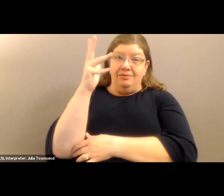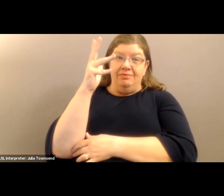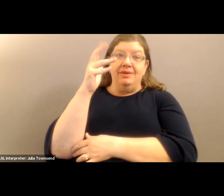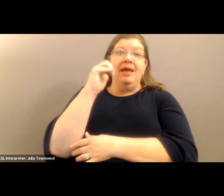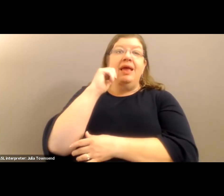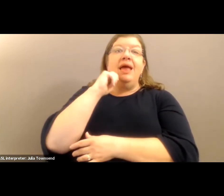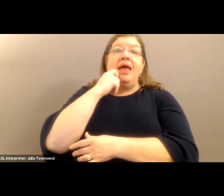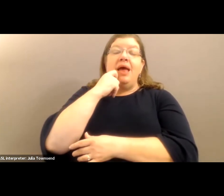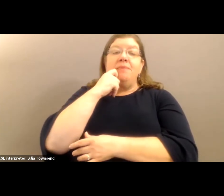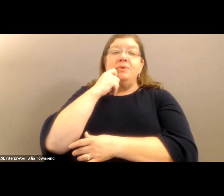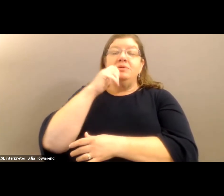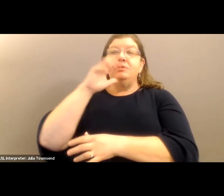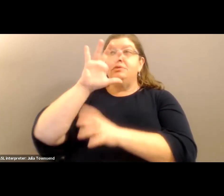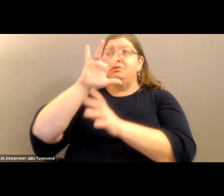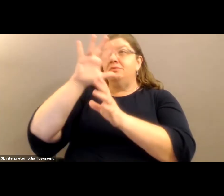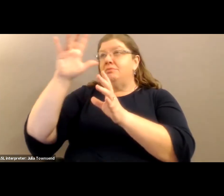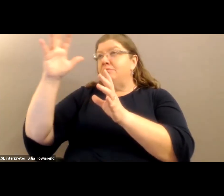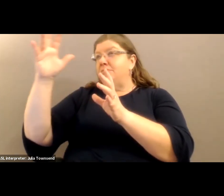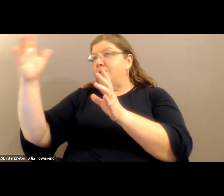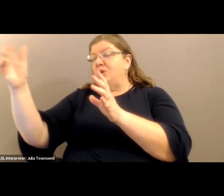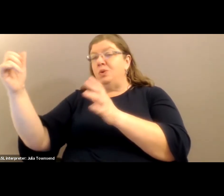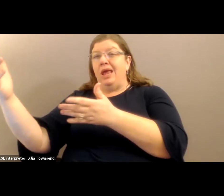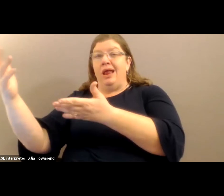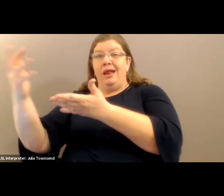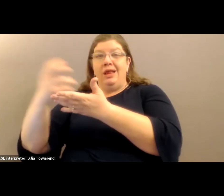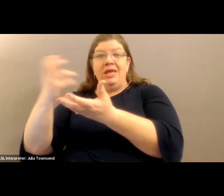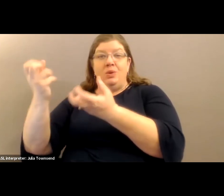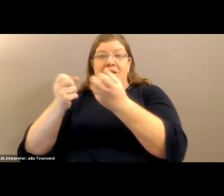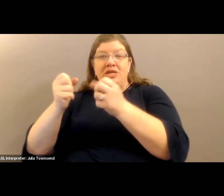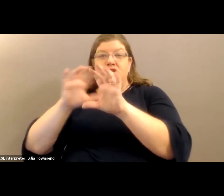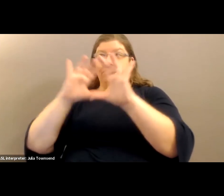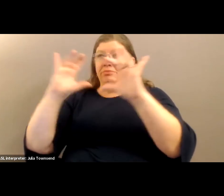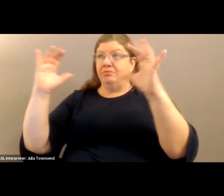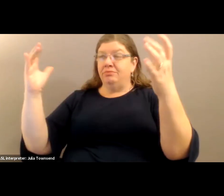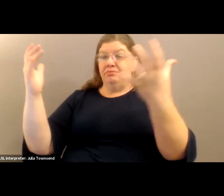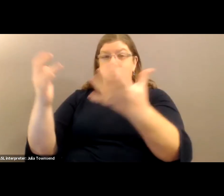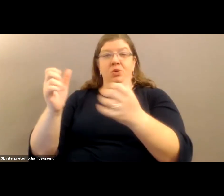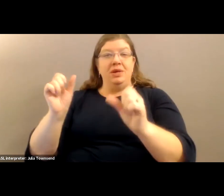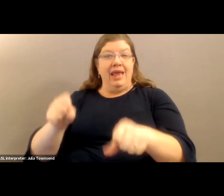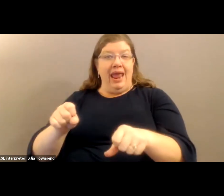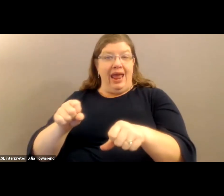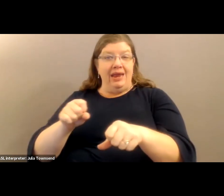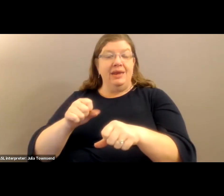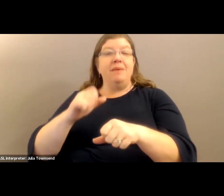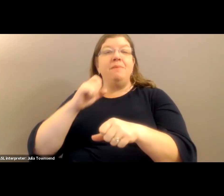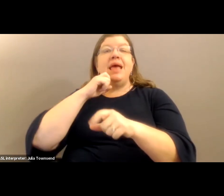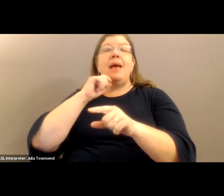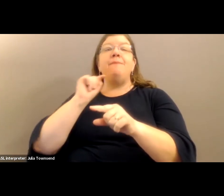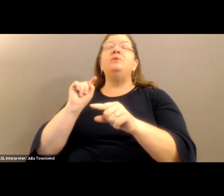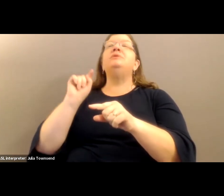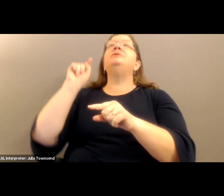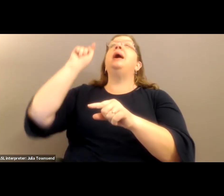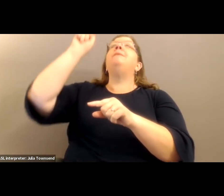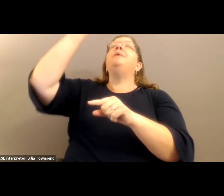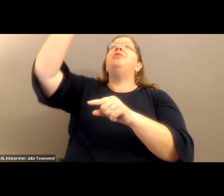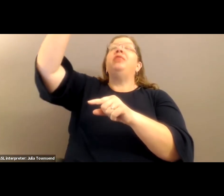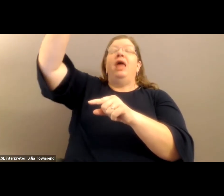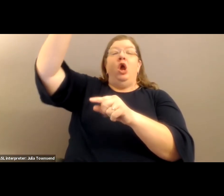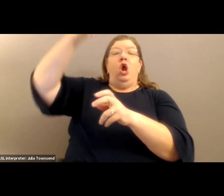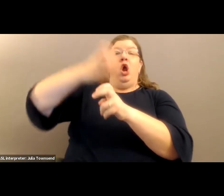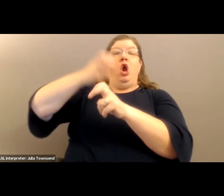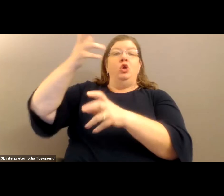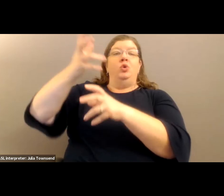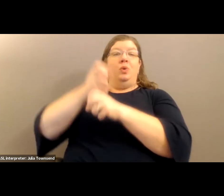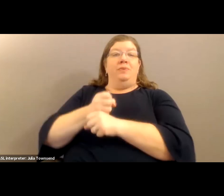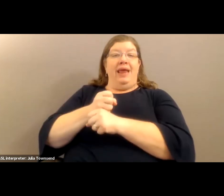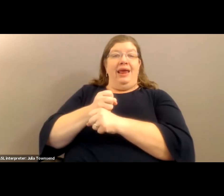you can get, you can reach. And he said, but the apples up there, they're going to be harder to attain,